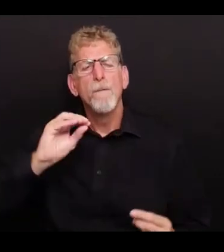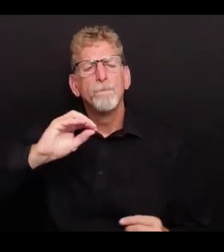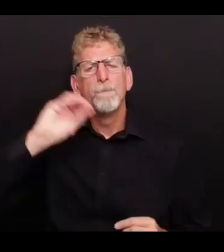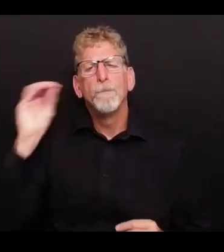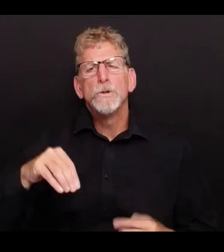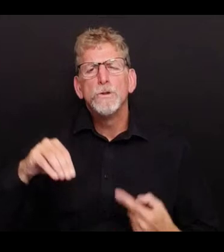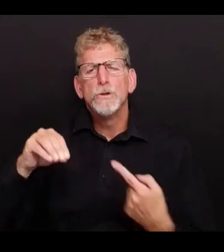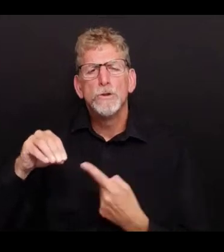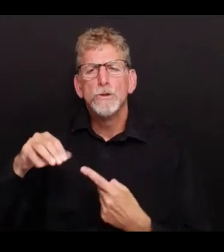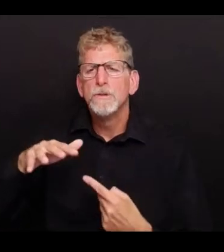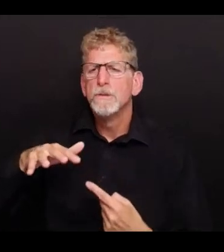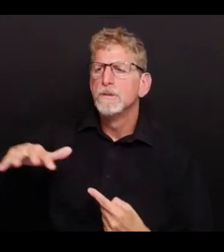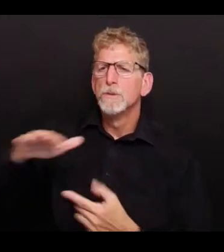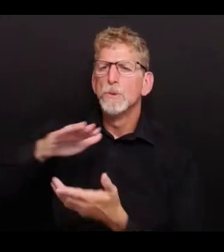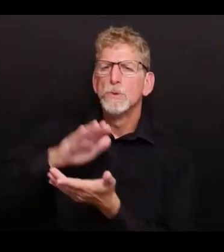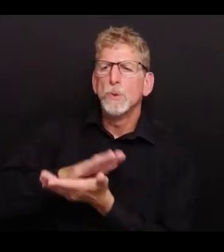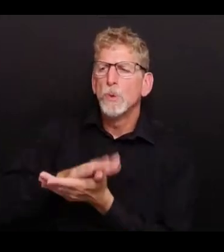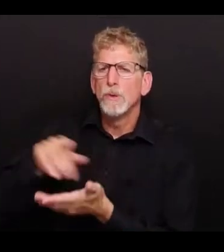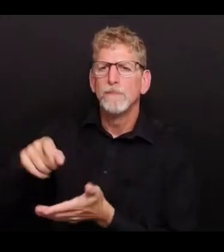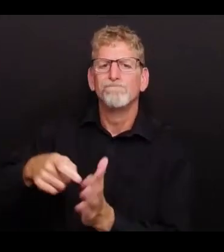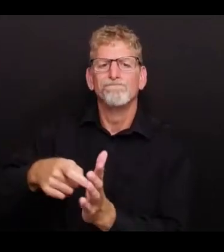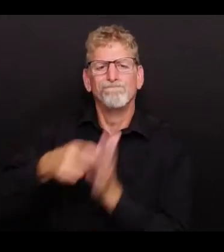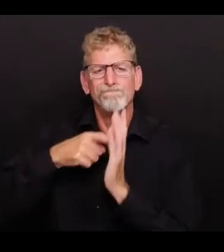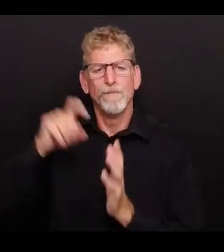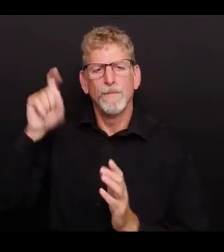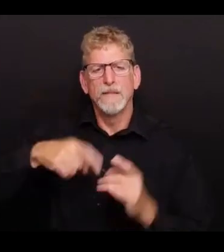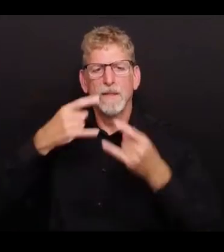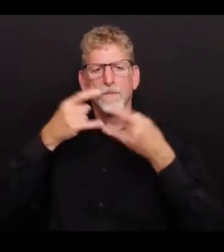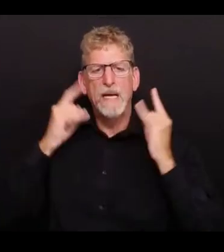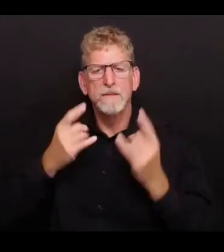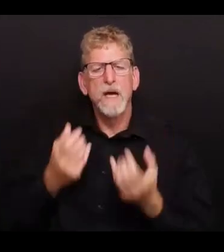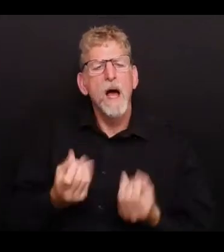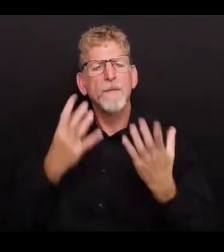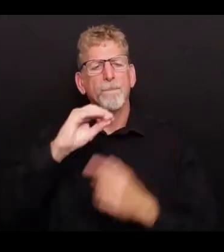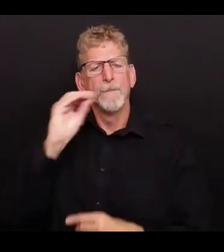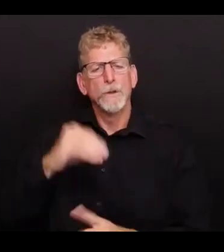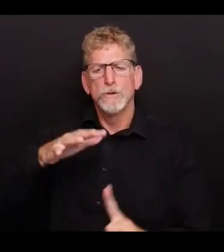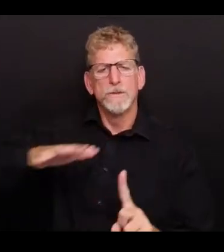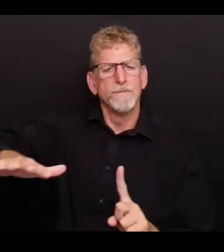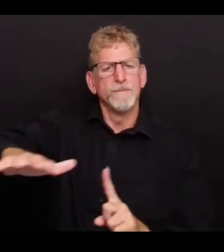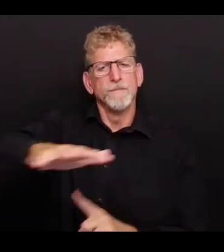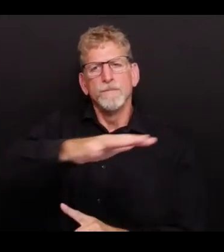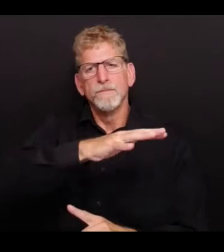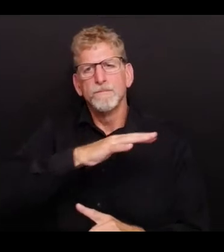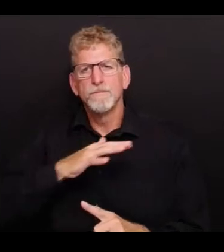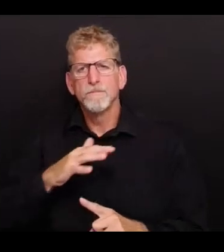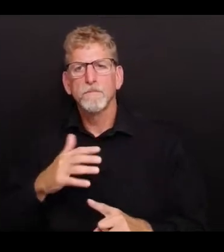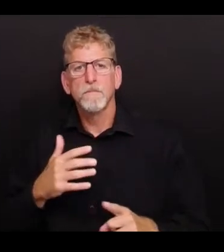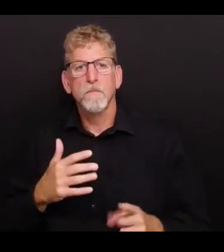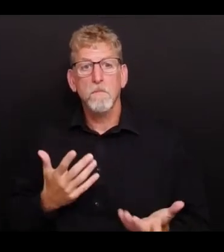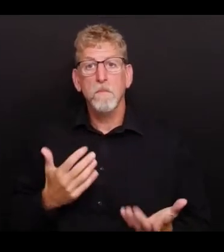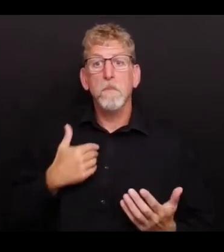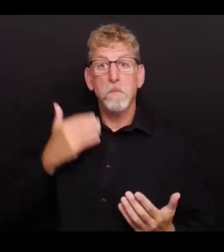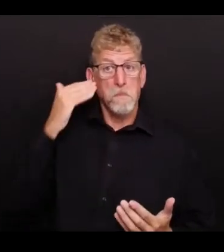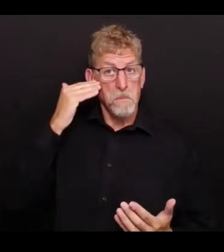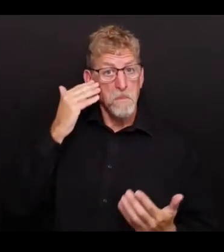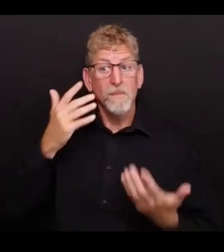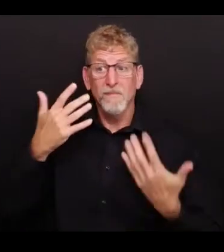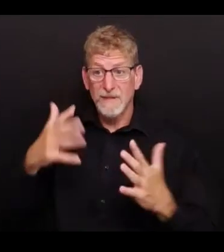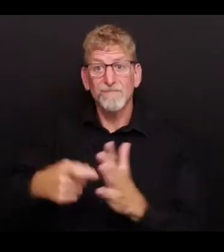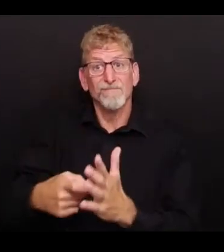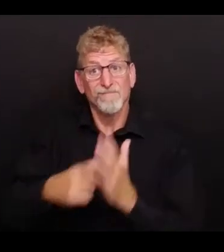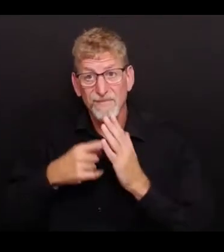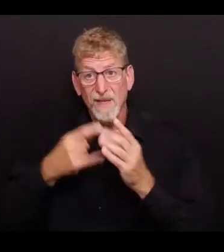the classroom? And are there any sort of trends in that area that you are seeing? That's the first part of the question. And